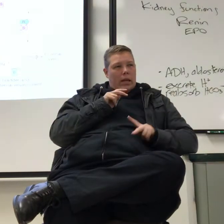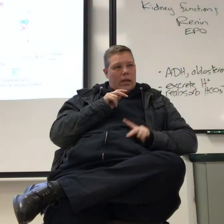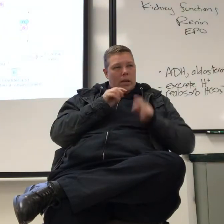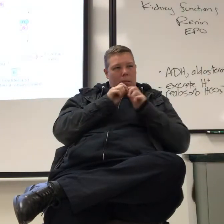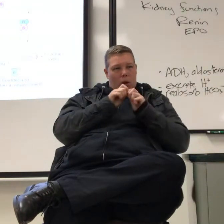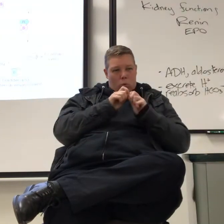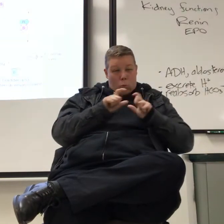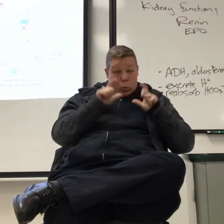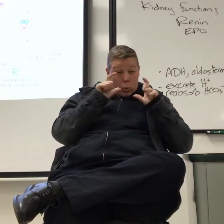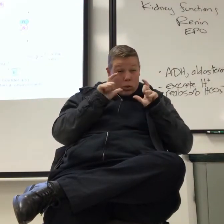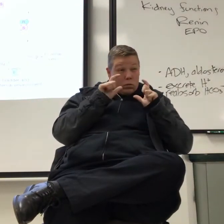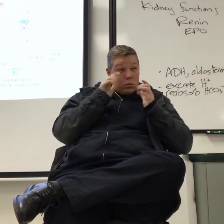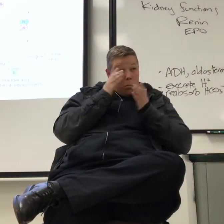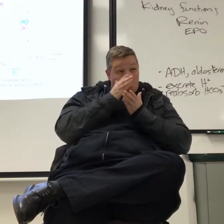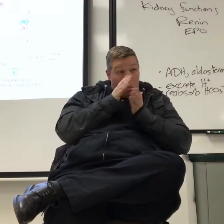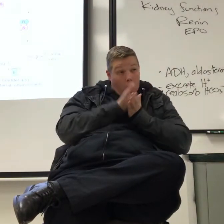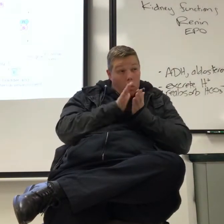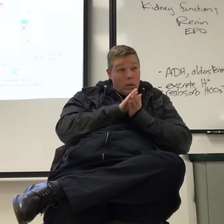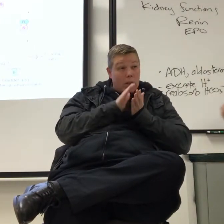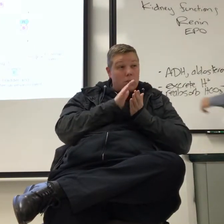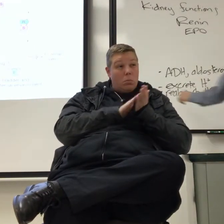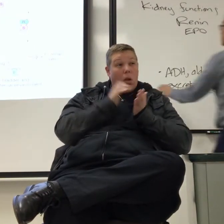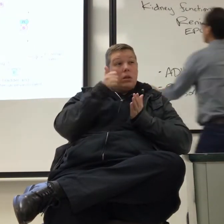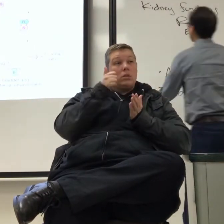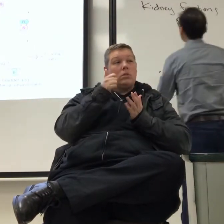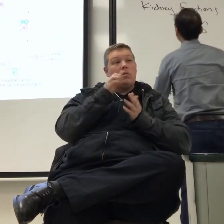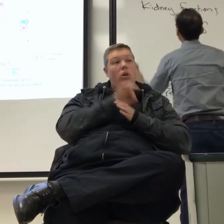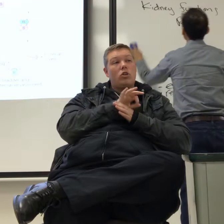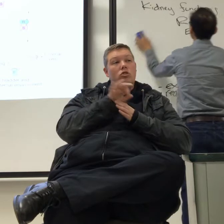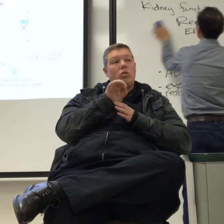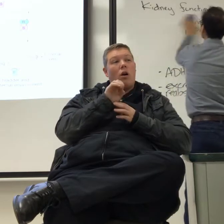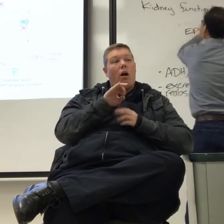called the nephron.